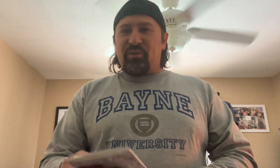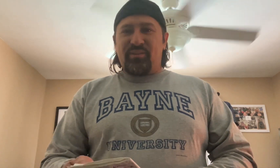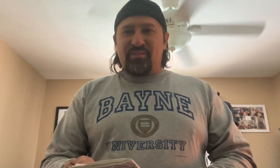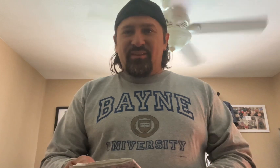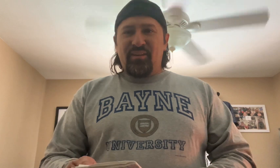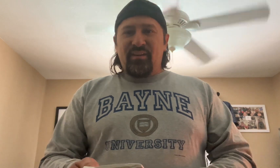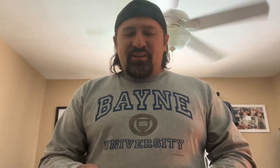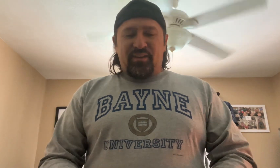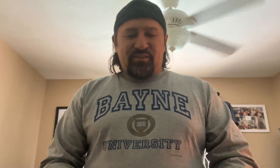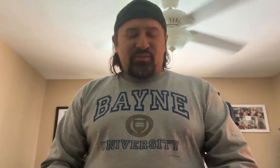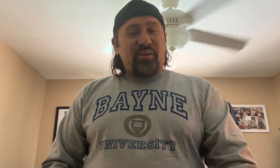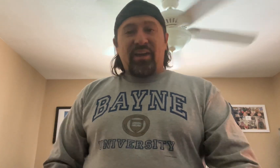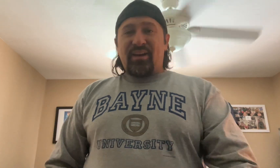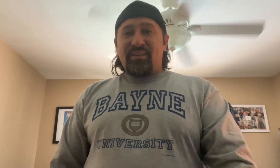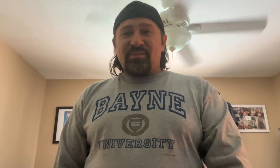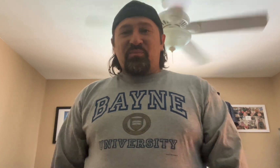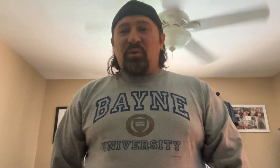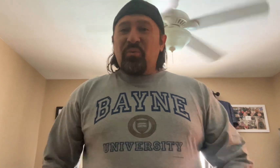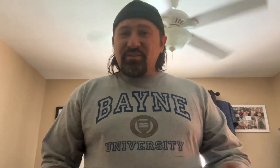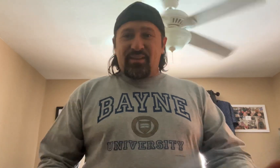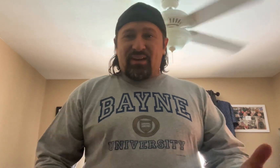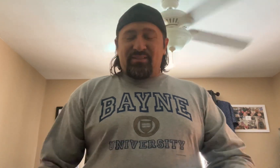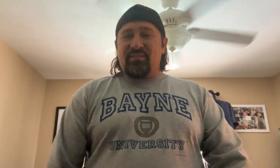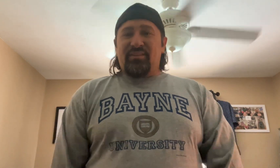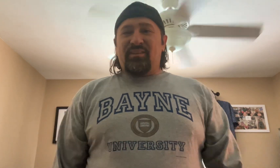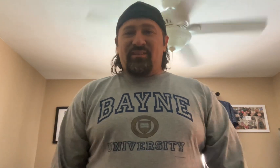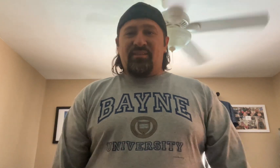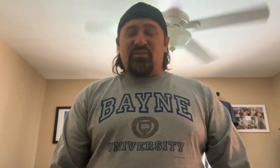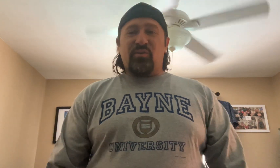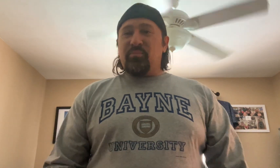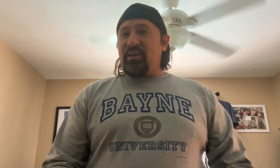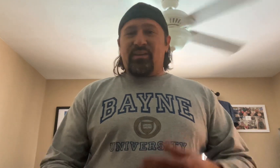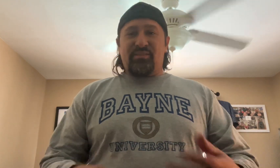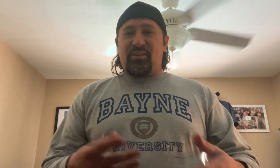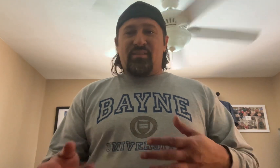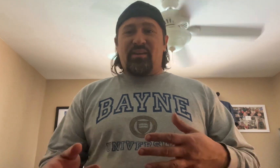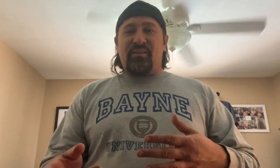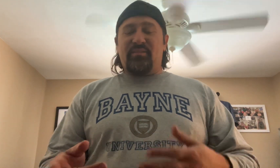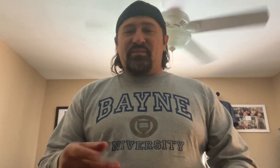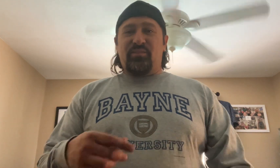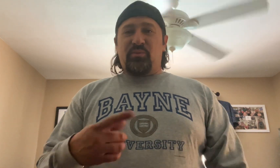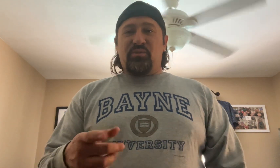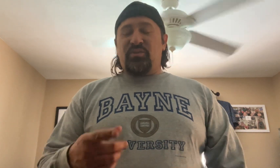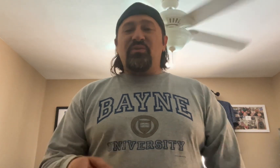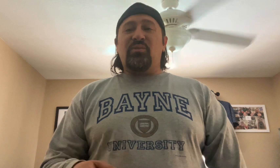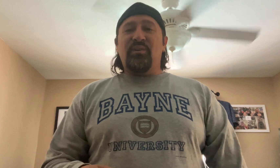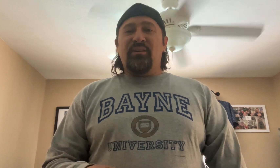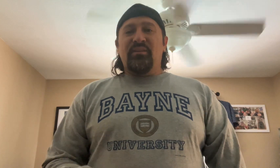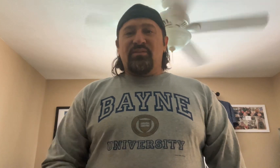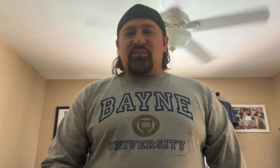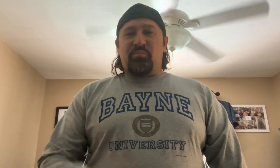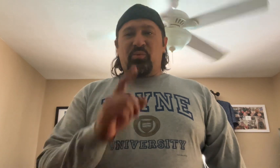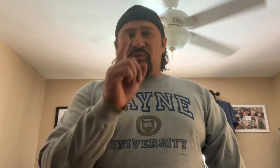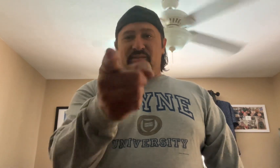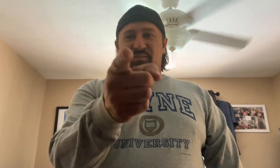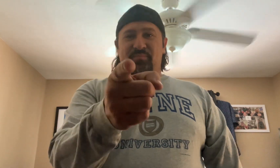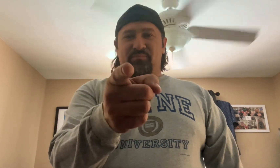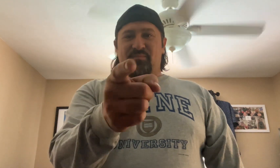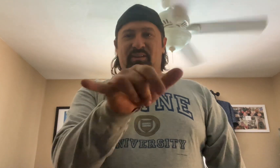always." And so I asked, what was that? And, or may I say that you too? So you point